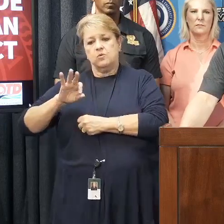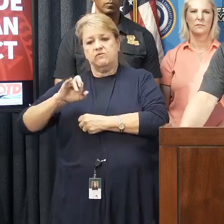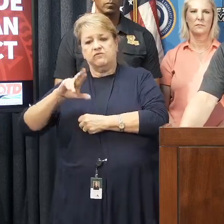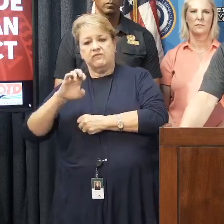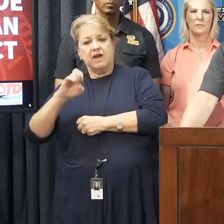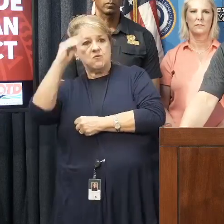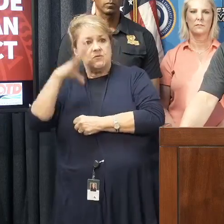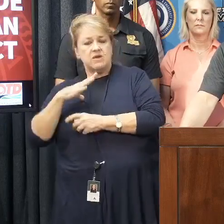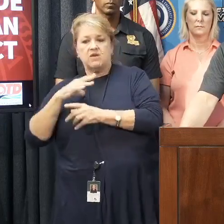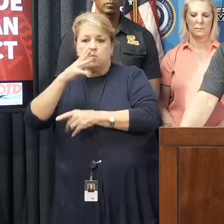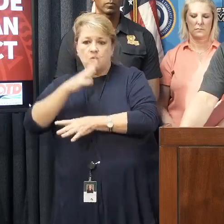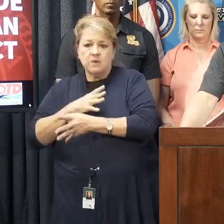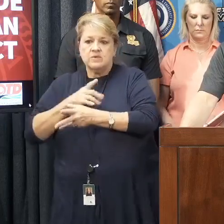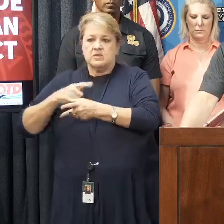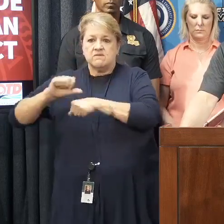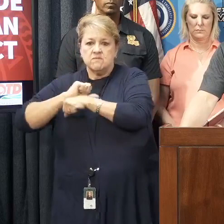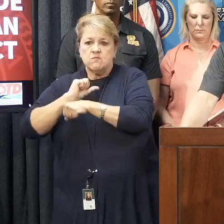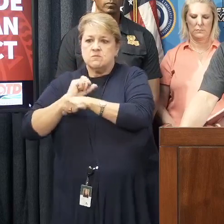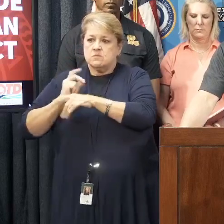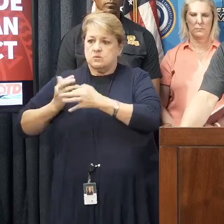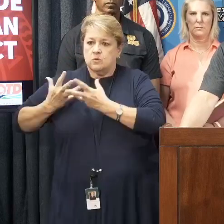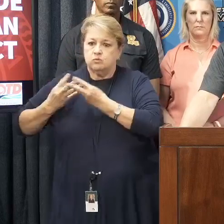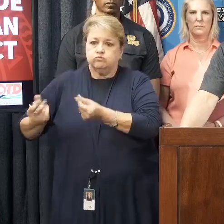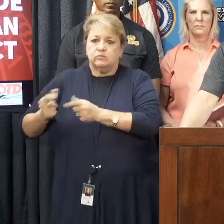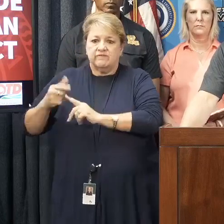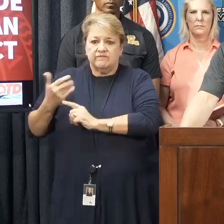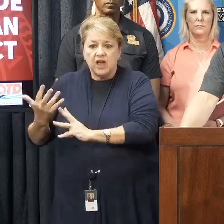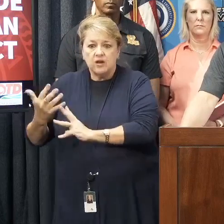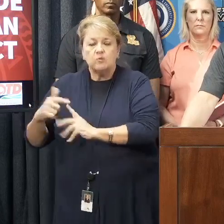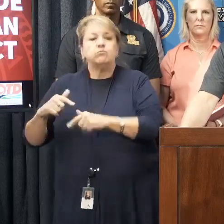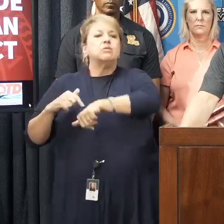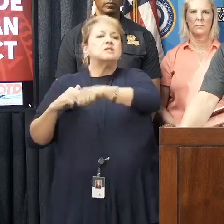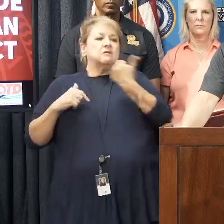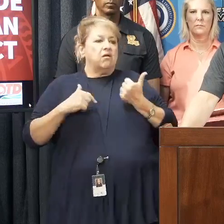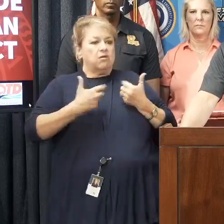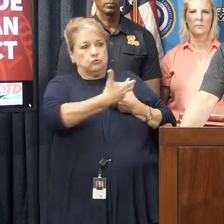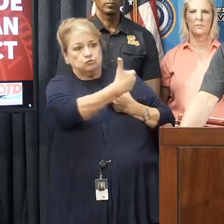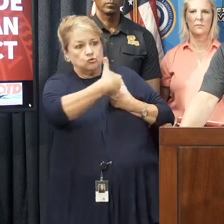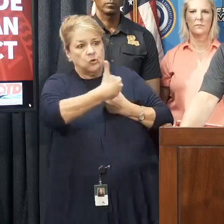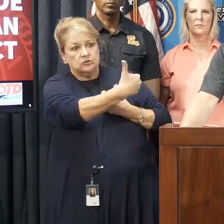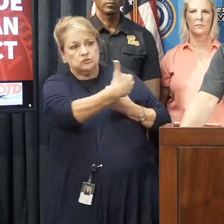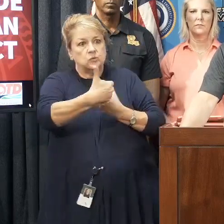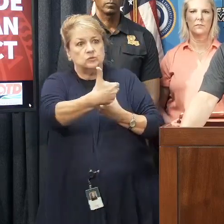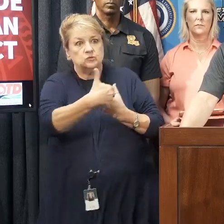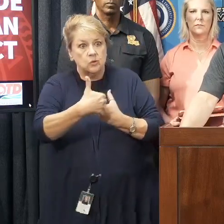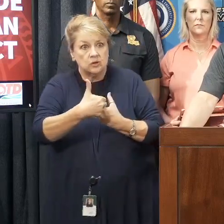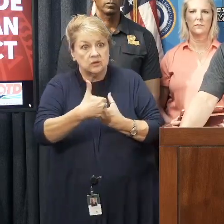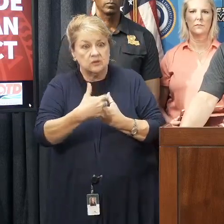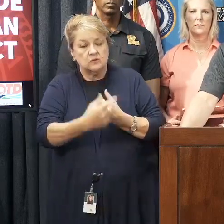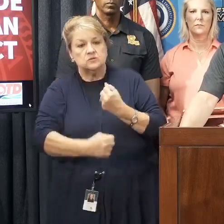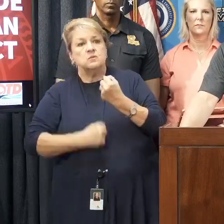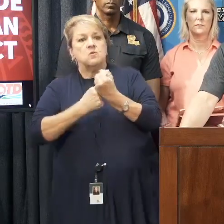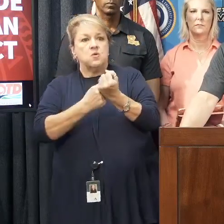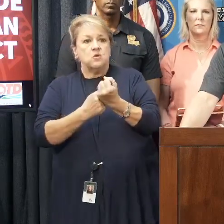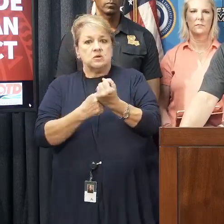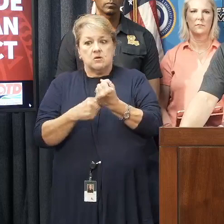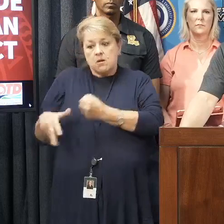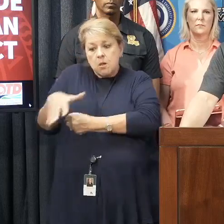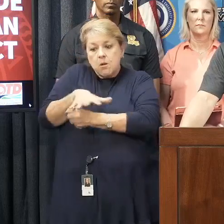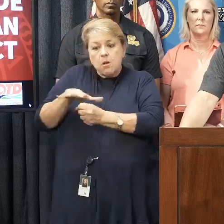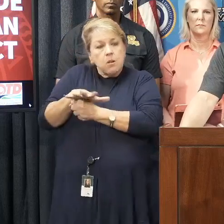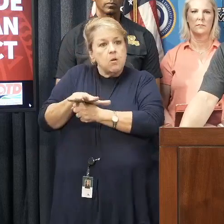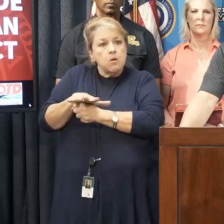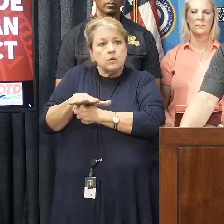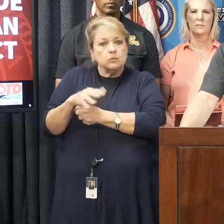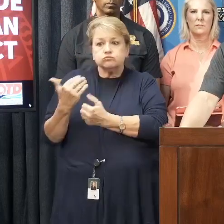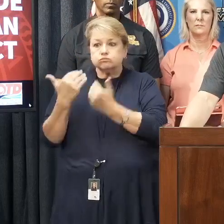through this unique situation and to provide the support that particularly our local firefighting teams